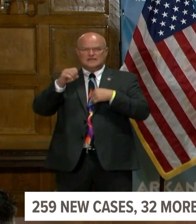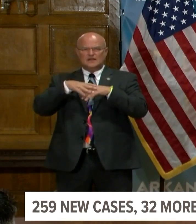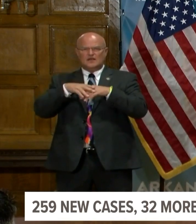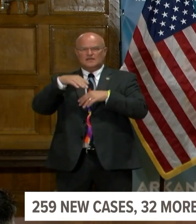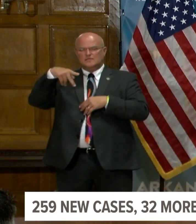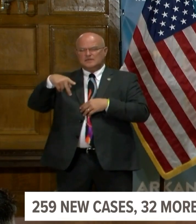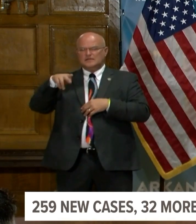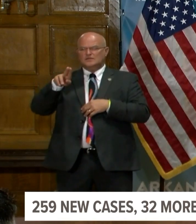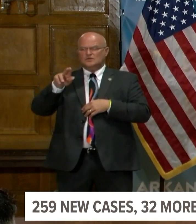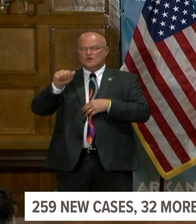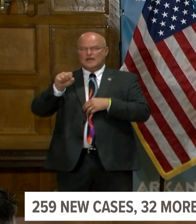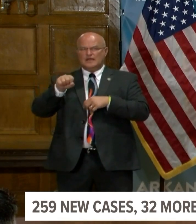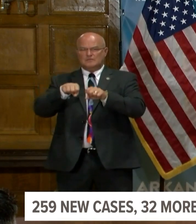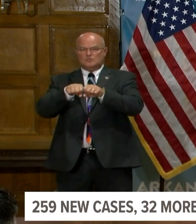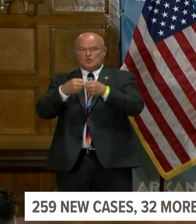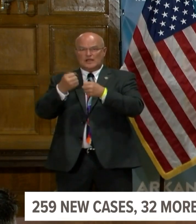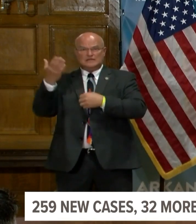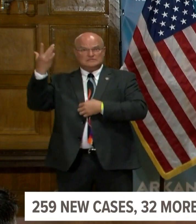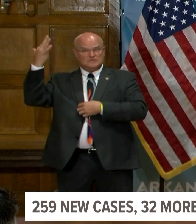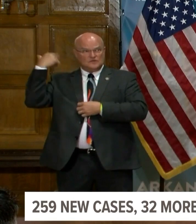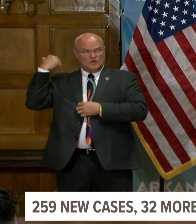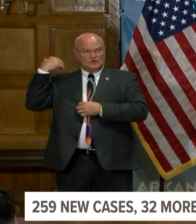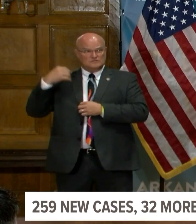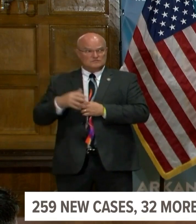breach at all?